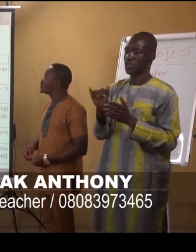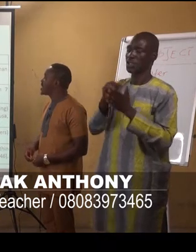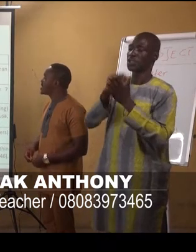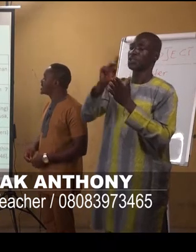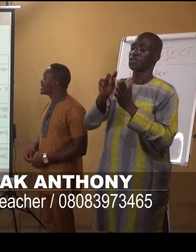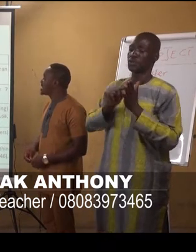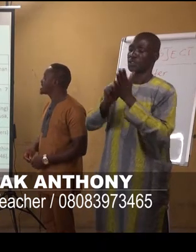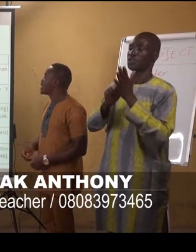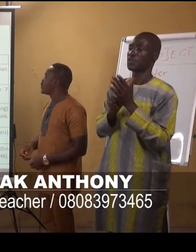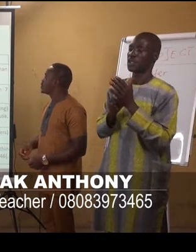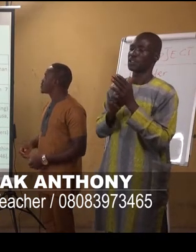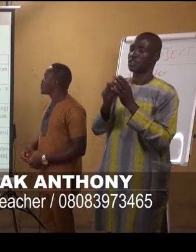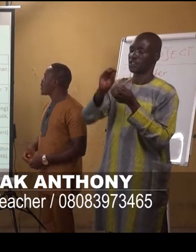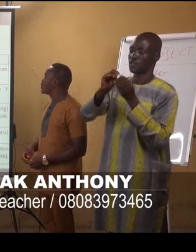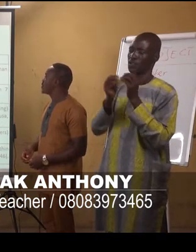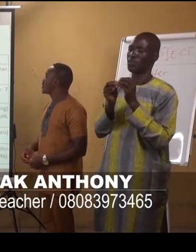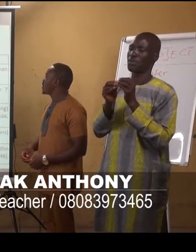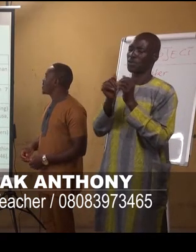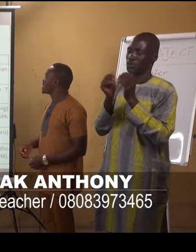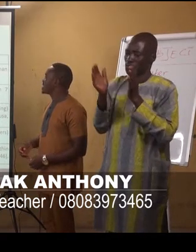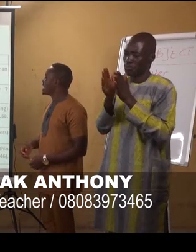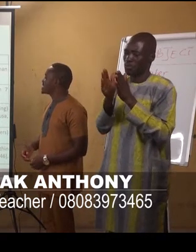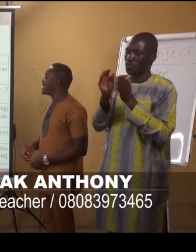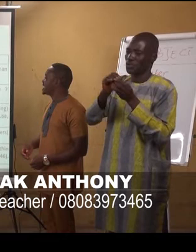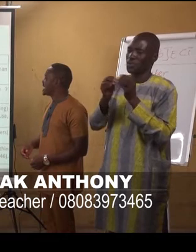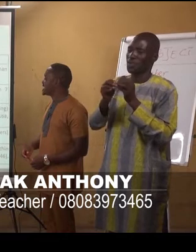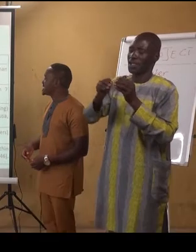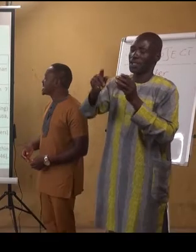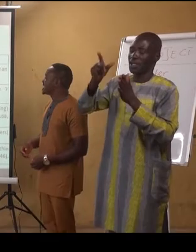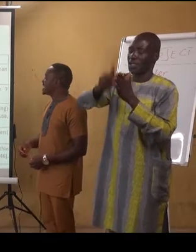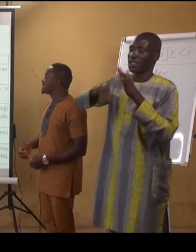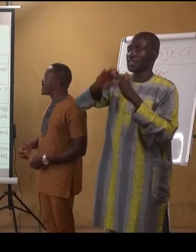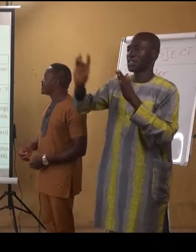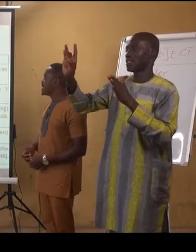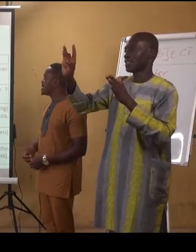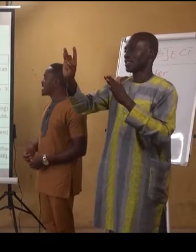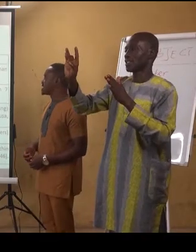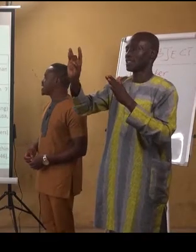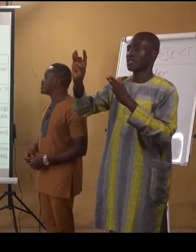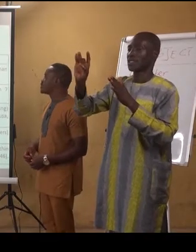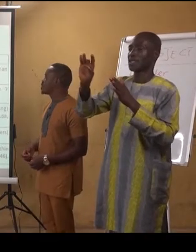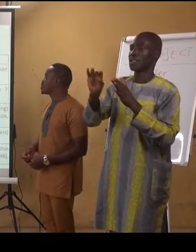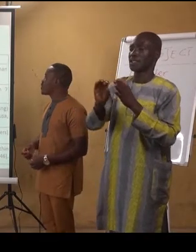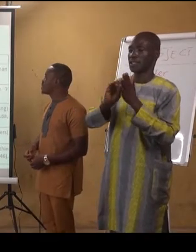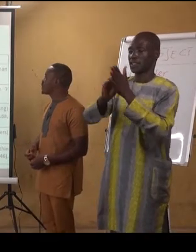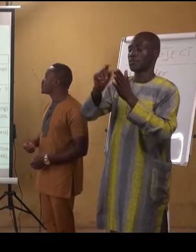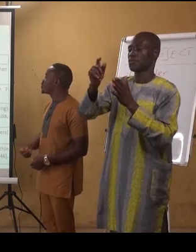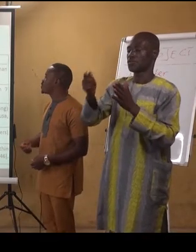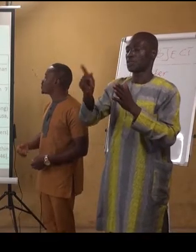identify numeric data with small numbers less than 8 decimal places. Example